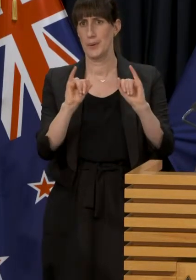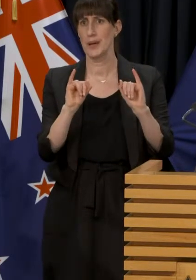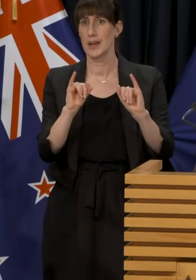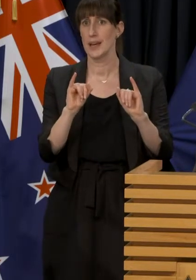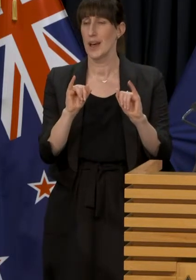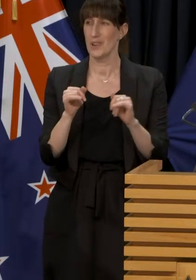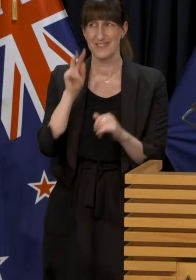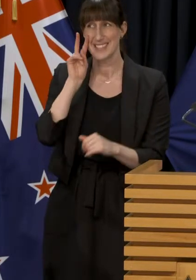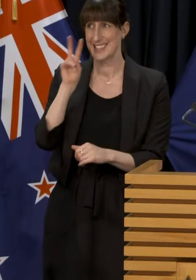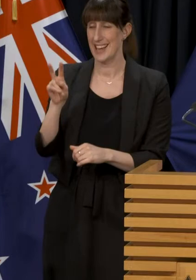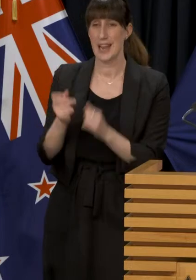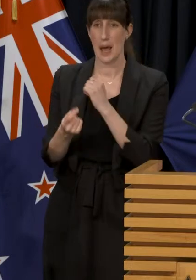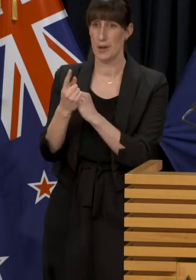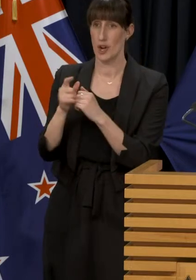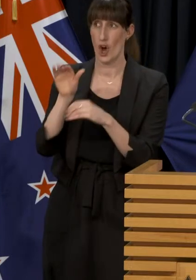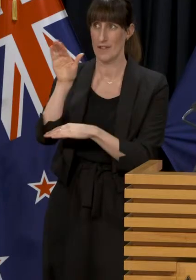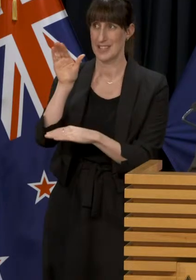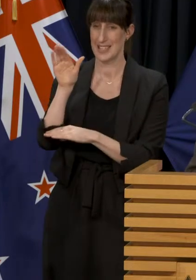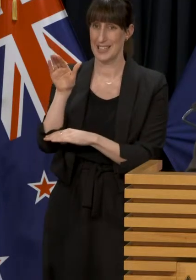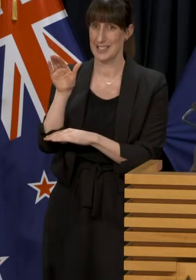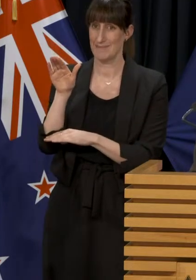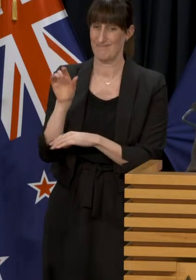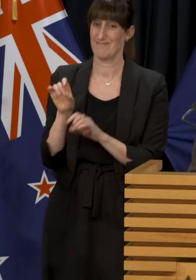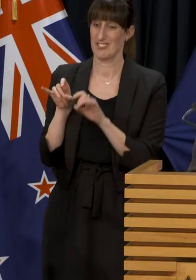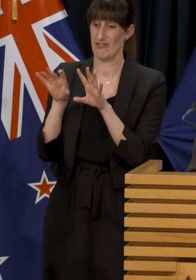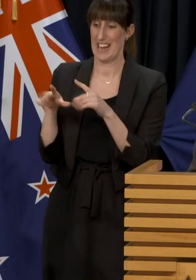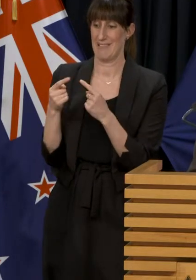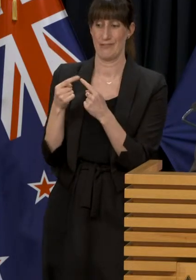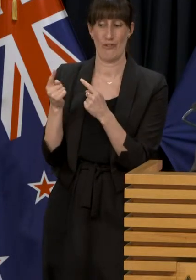happen overseas, including not very far away in